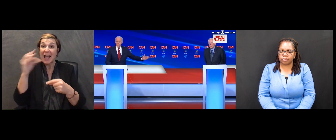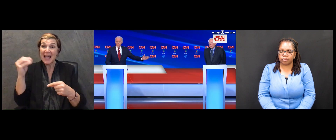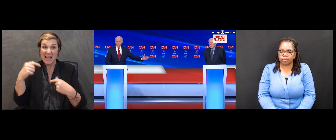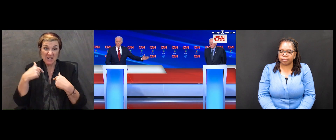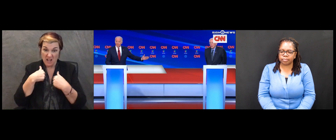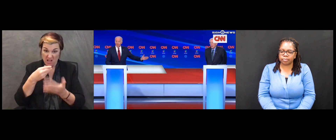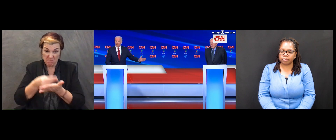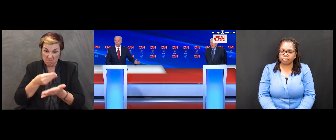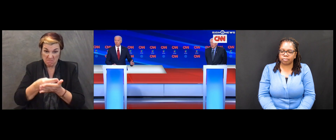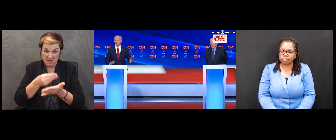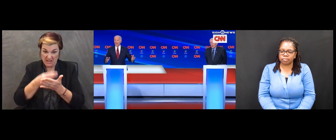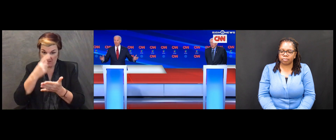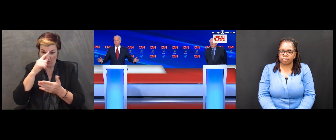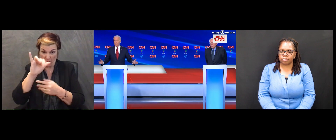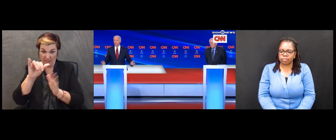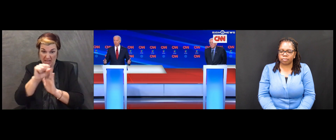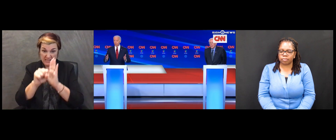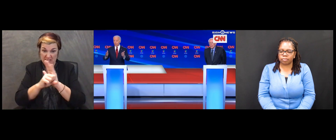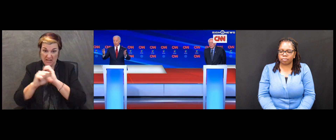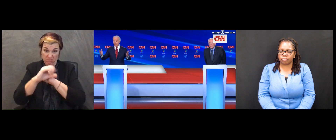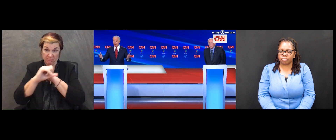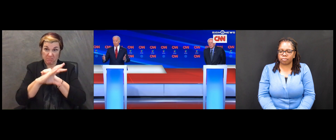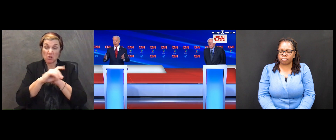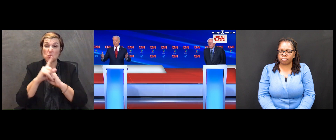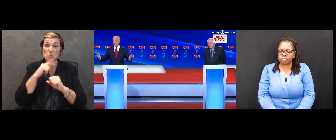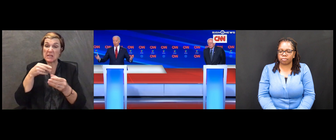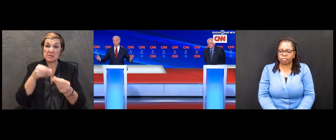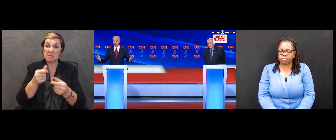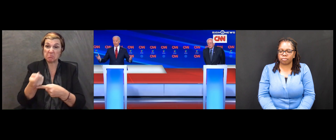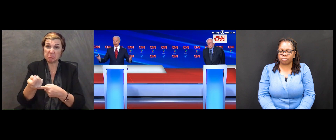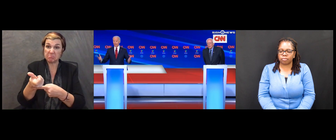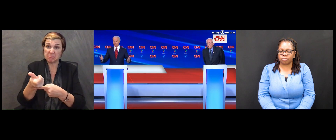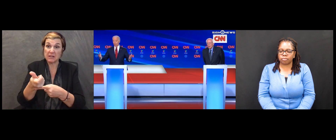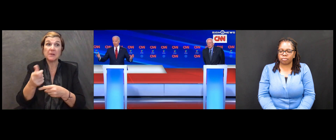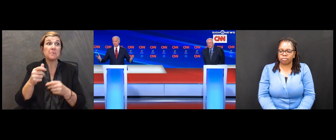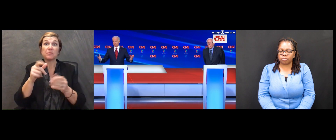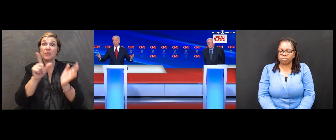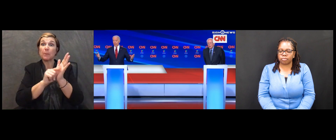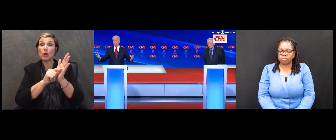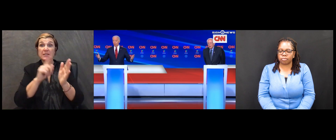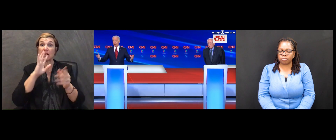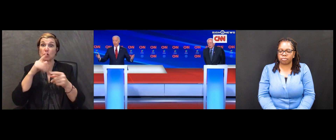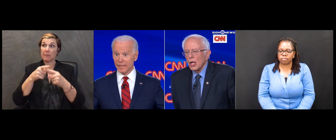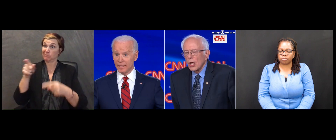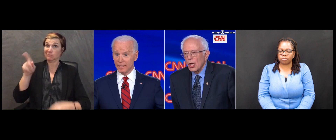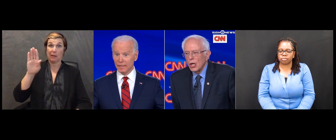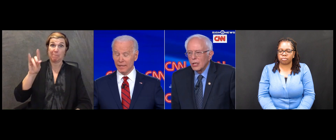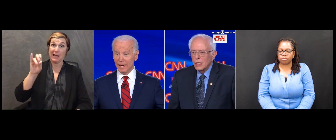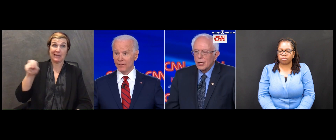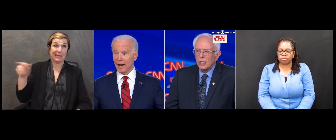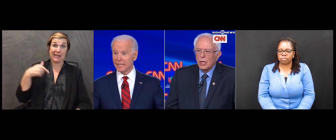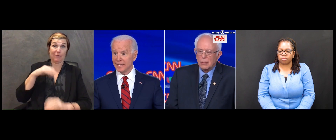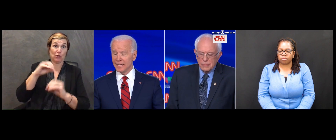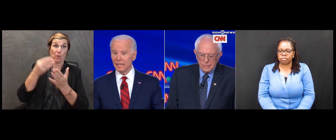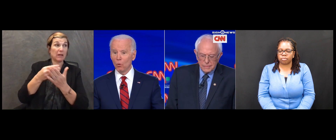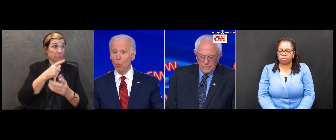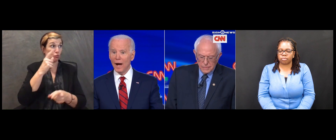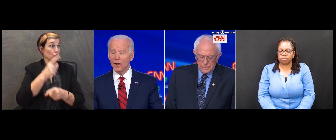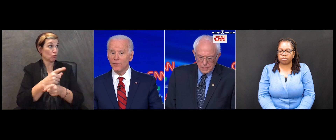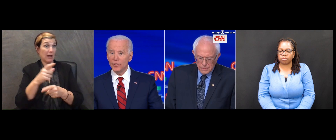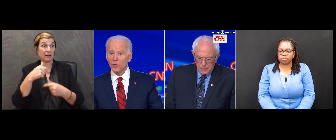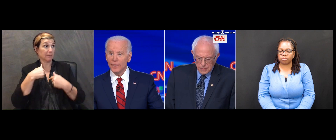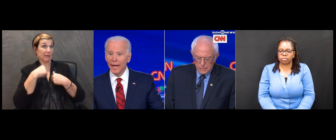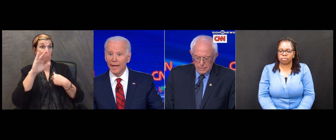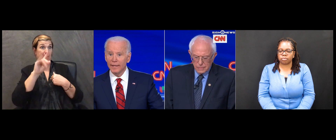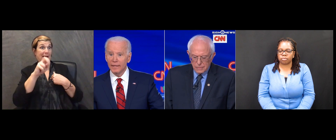those states. I virtually had no money. The press kept saying, Biden has no money. And they were right. Biden had no money. And the idea, why